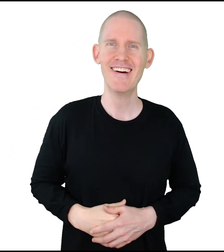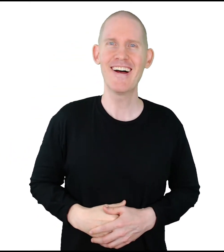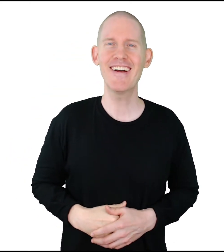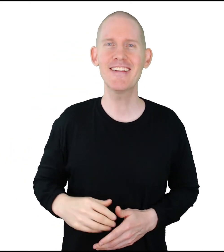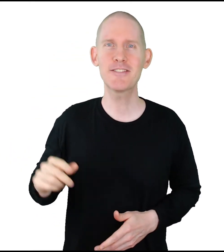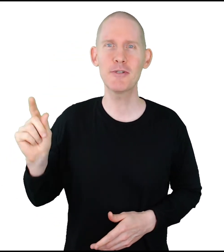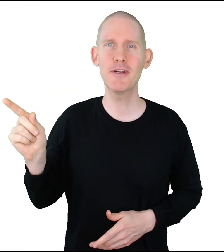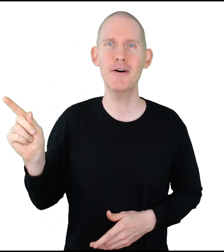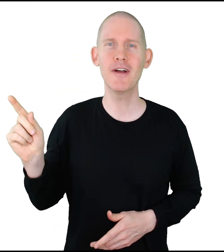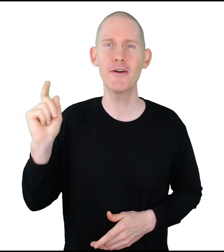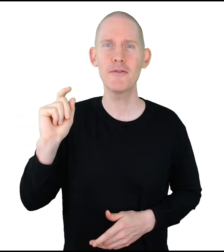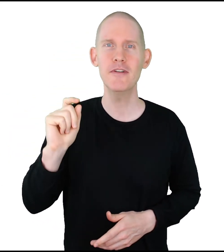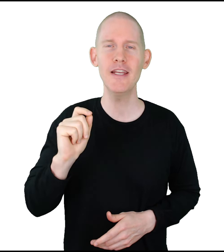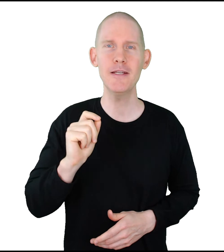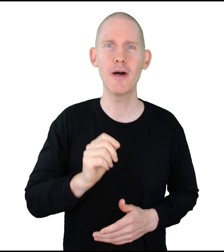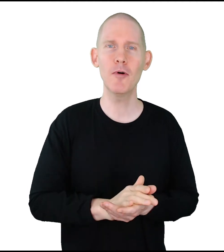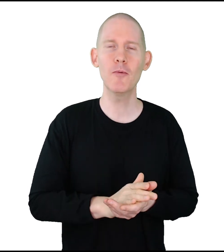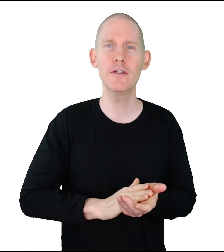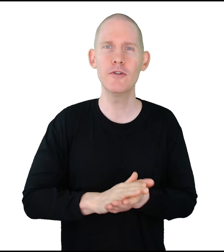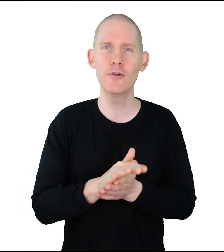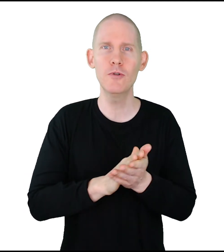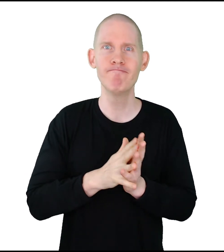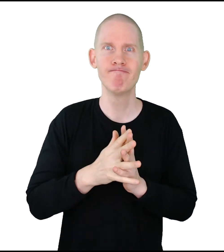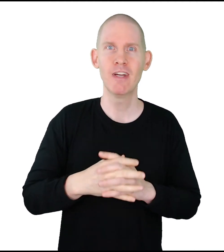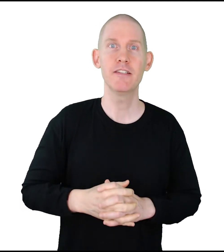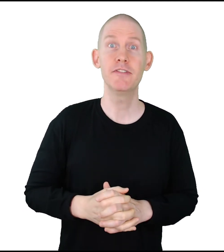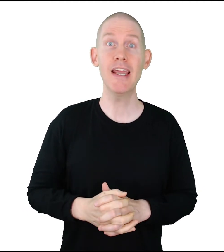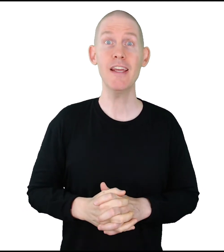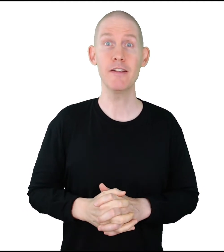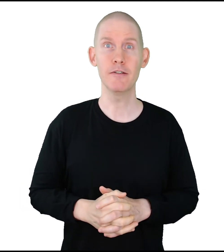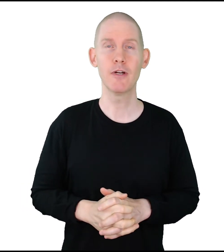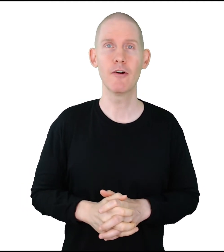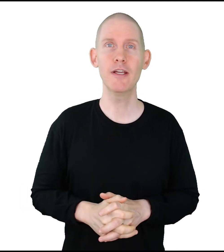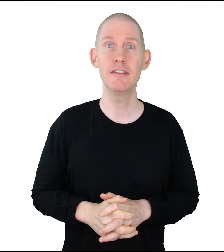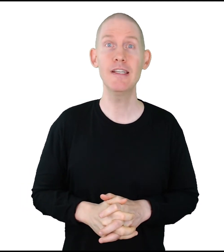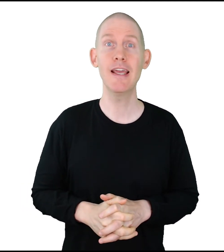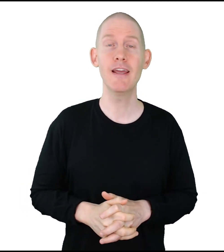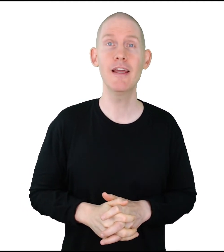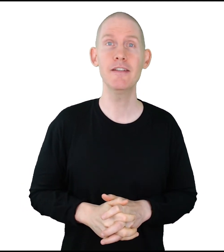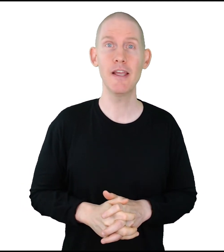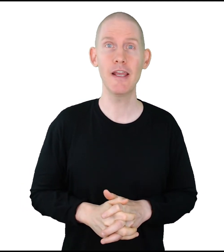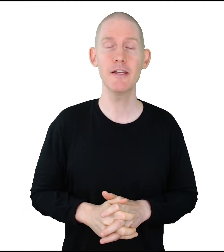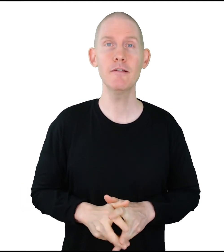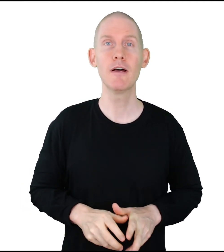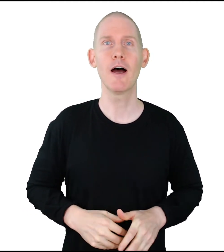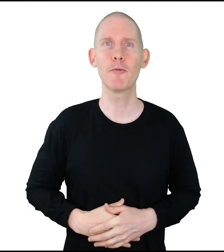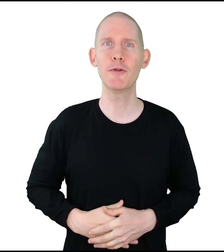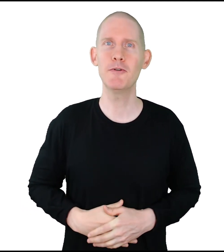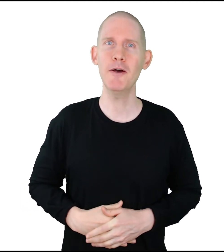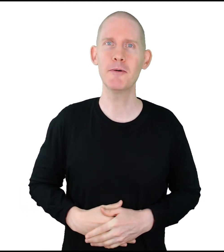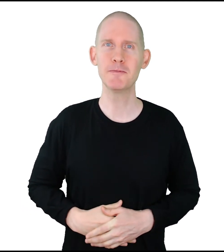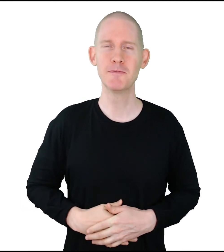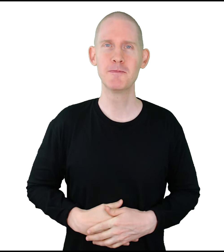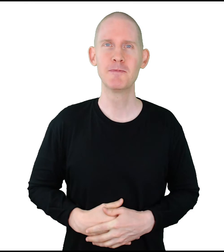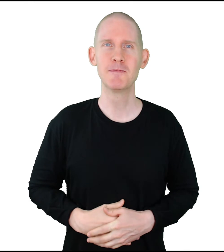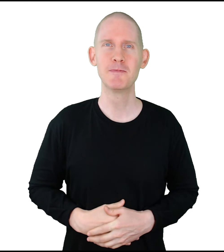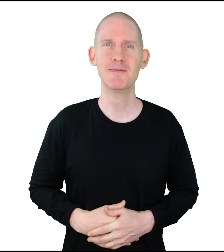All right, let's switch it out. Another name. How about we do Dan? All right, D-A-N, Dan. How would we do that one?